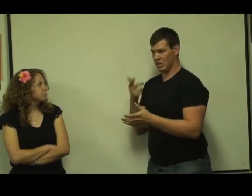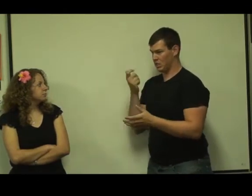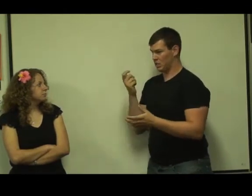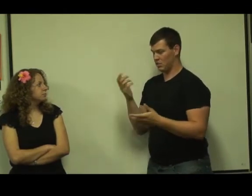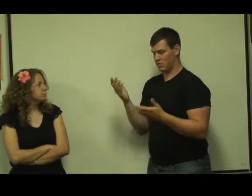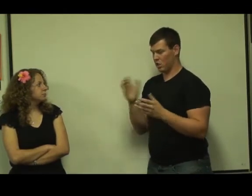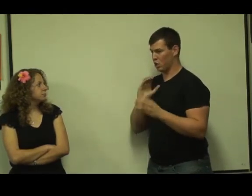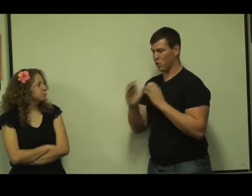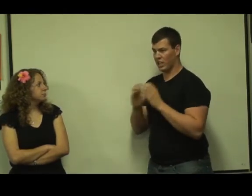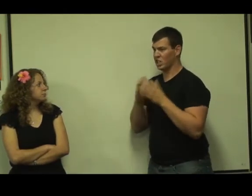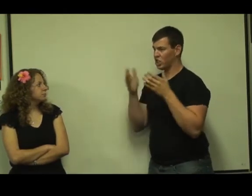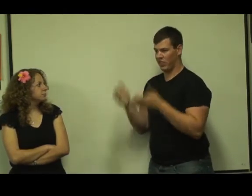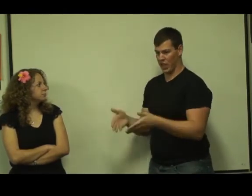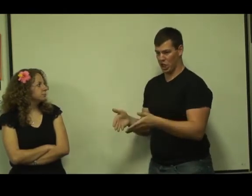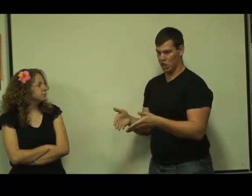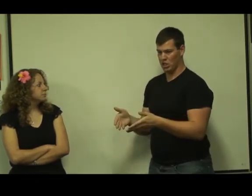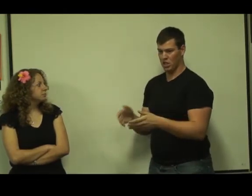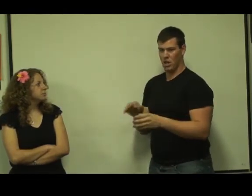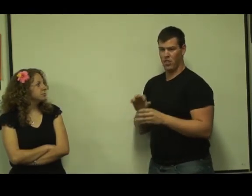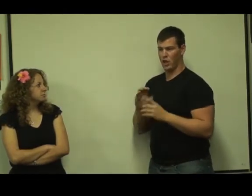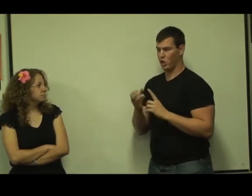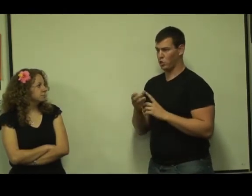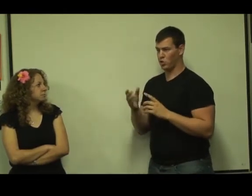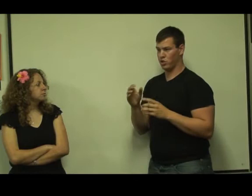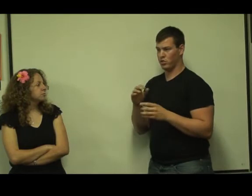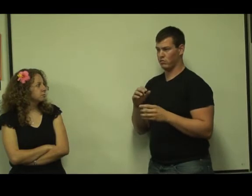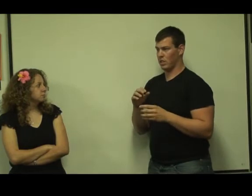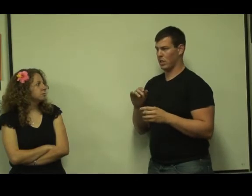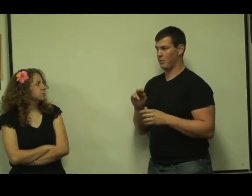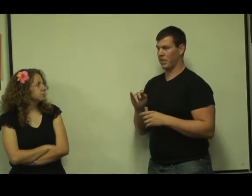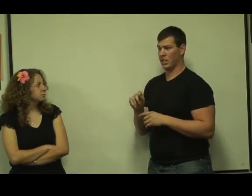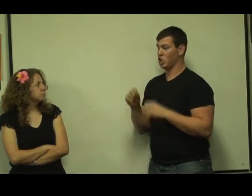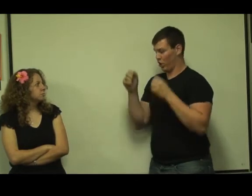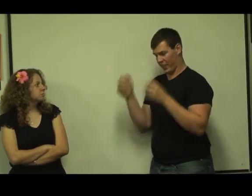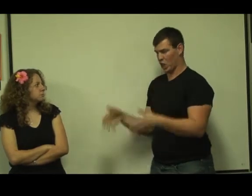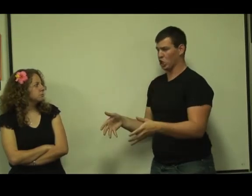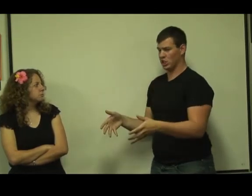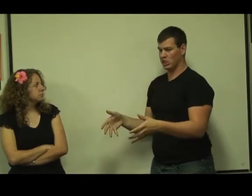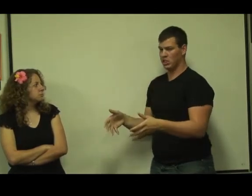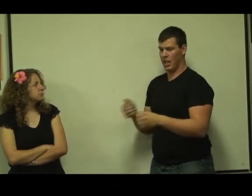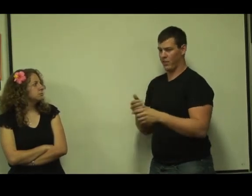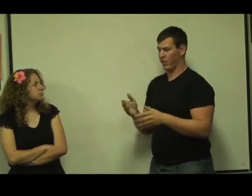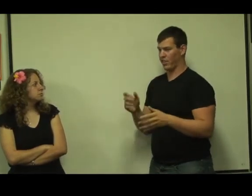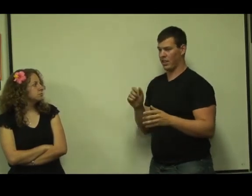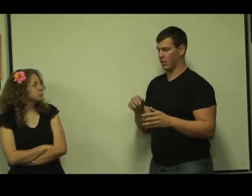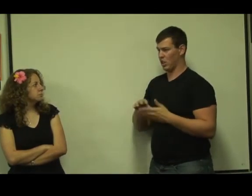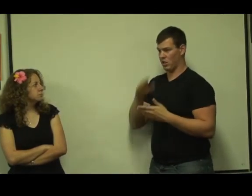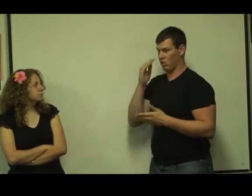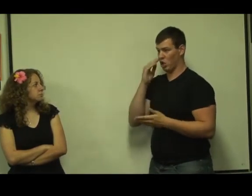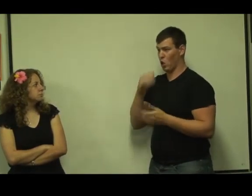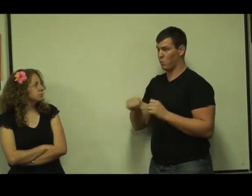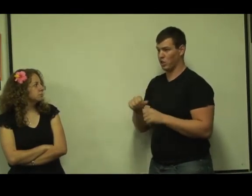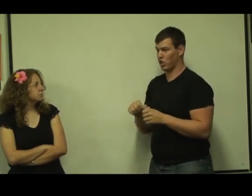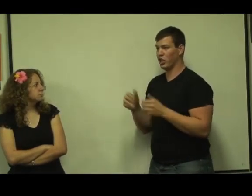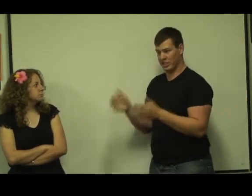because the communication is there, the cultural implication is there, everything the kid know about each other is